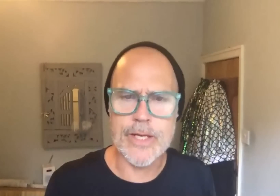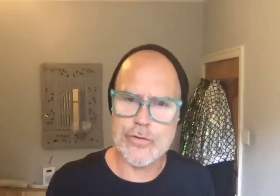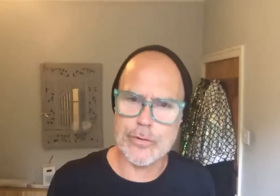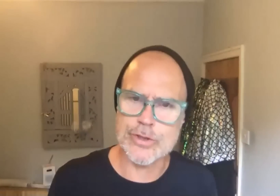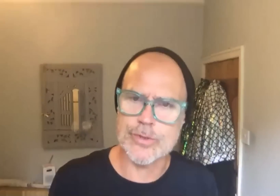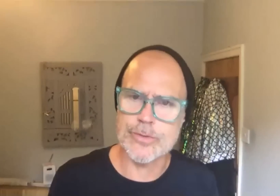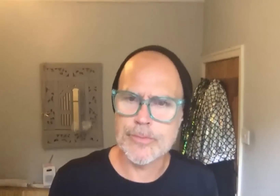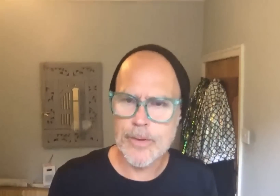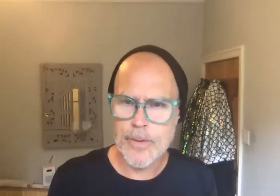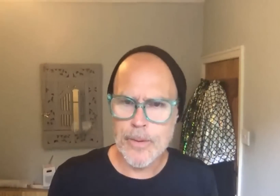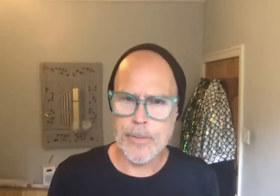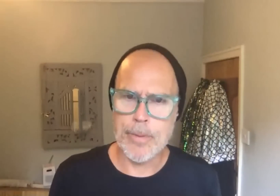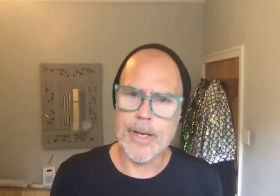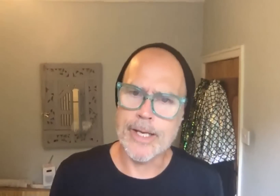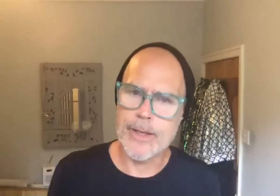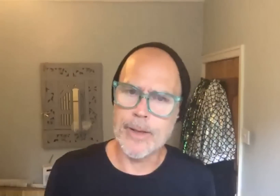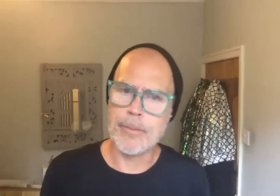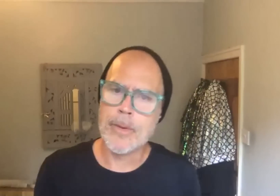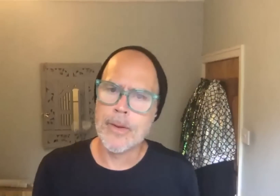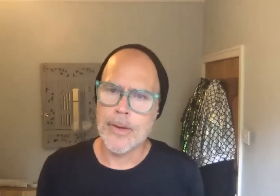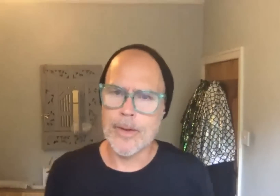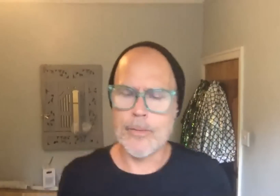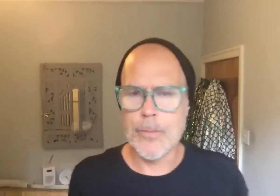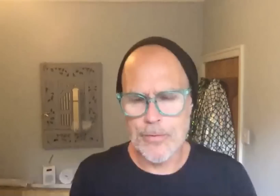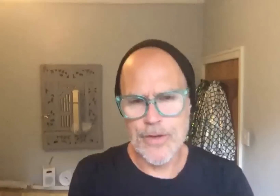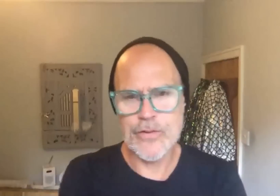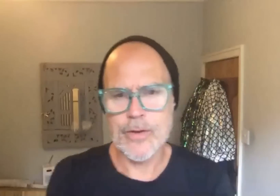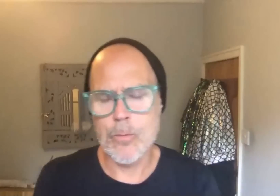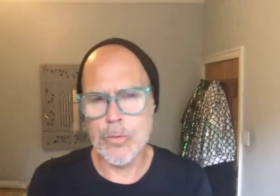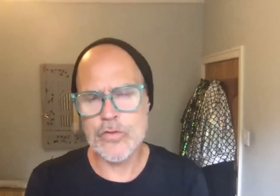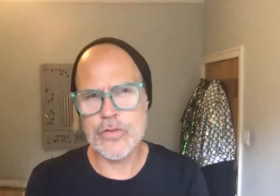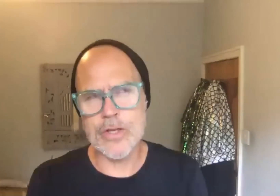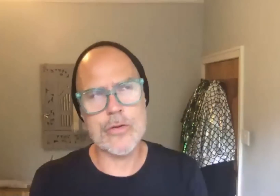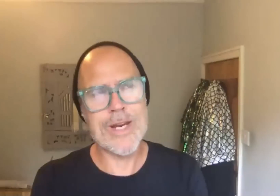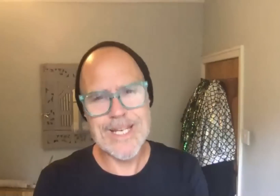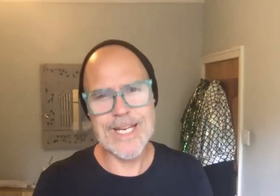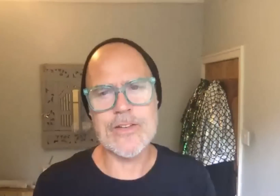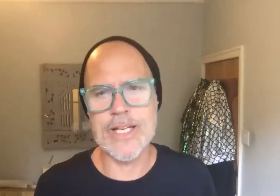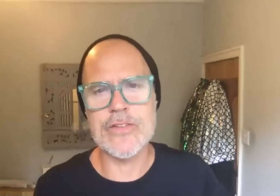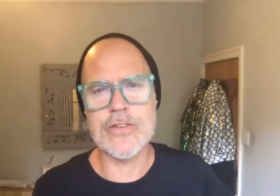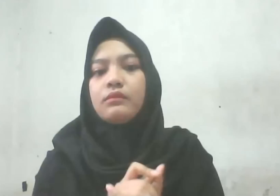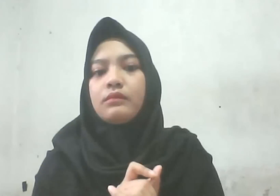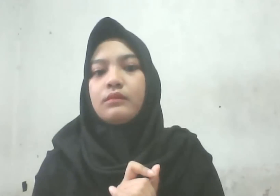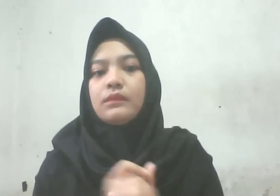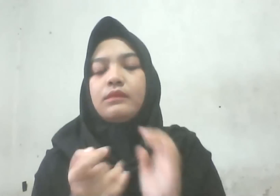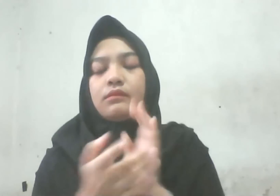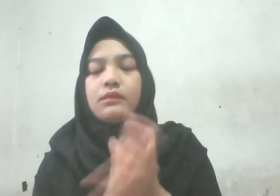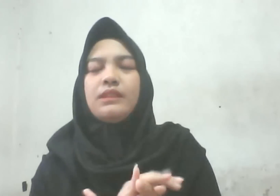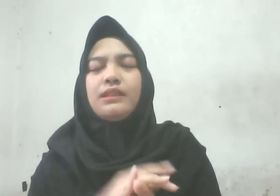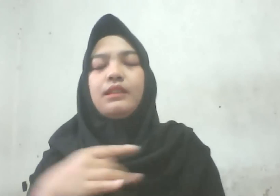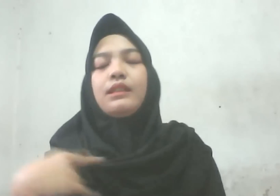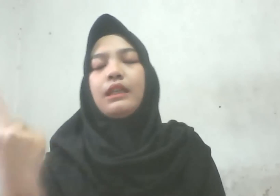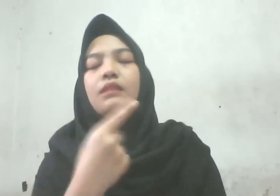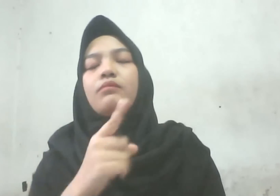in the introduction by the professor, is that we need an interdisciplinary